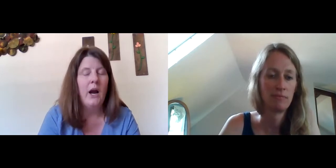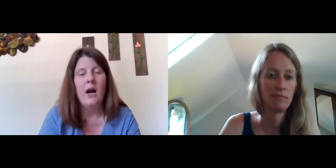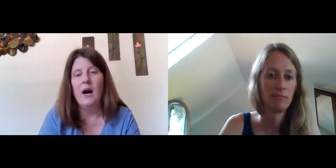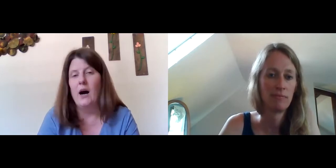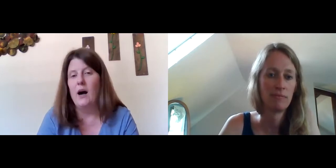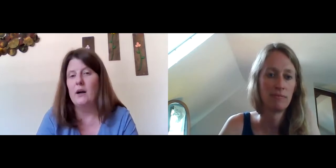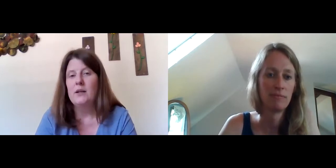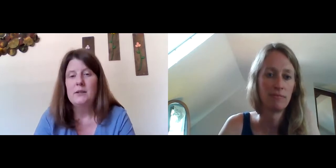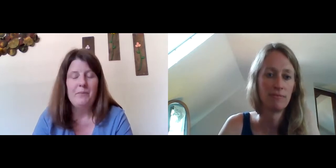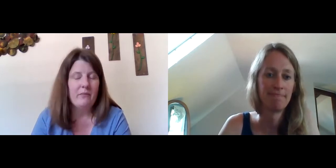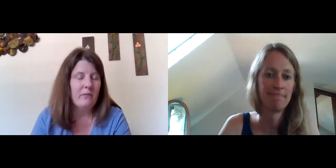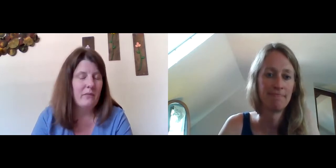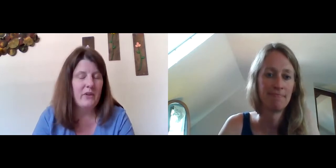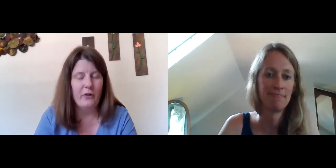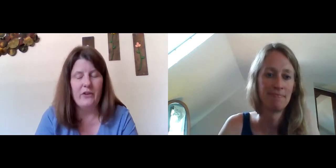are,